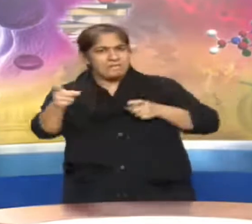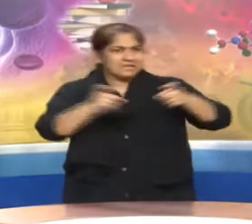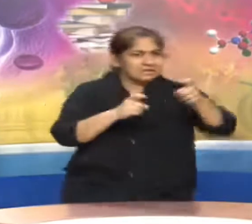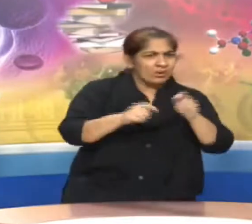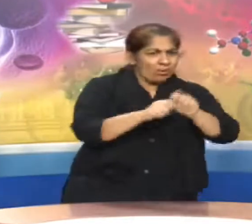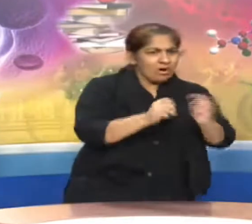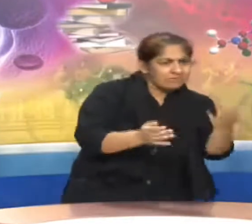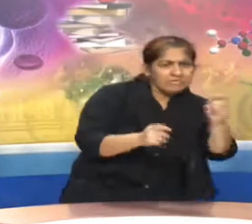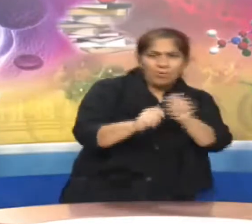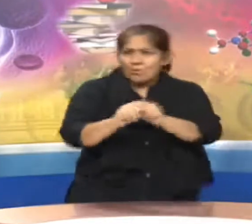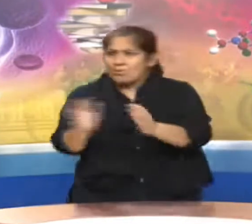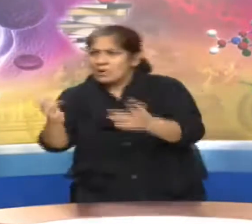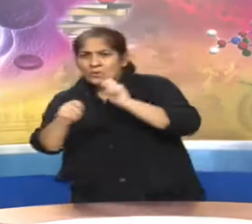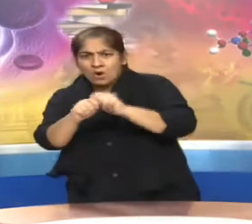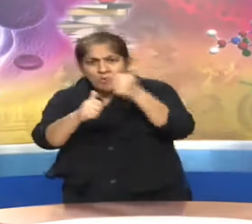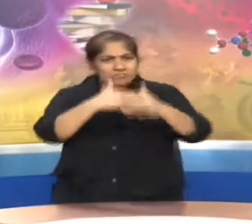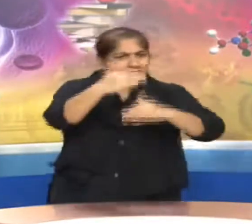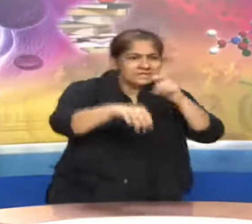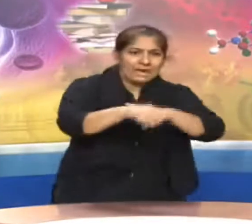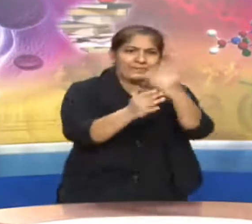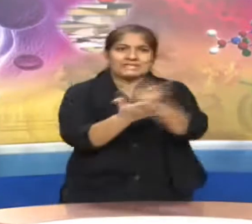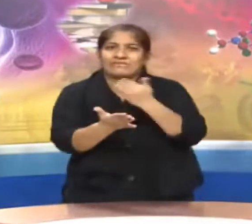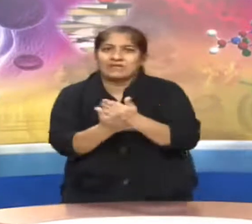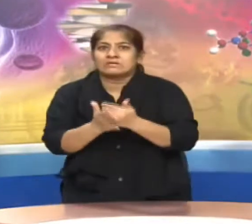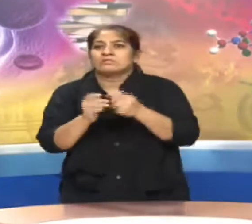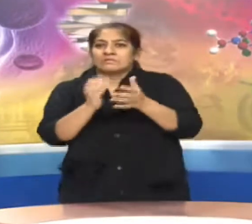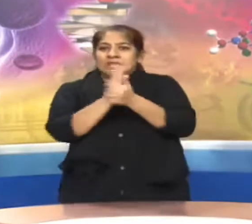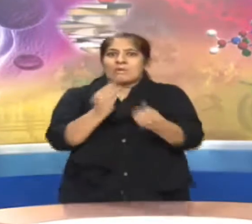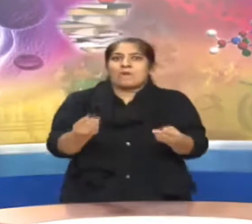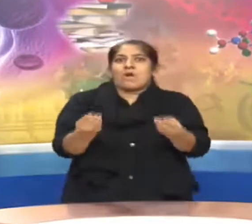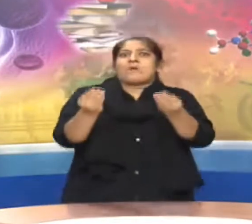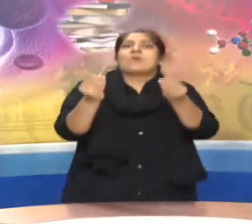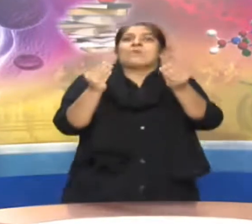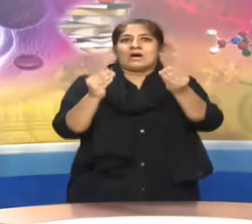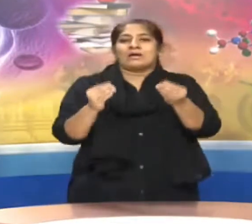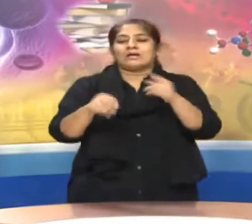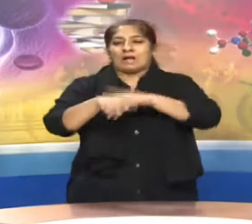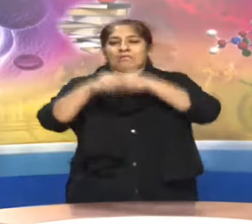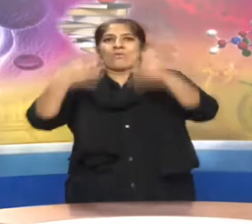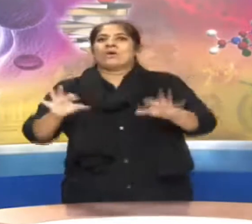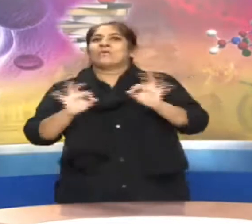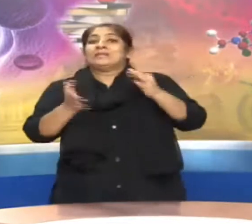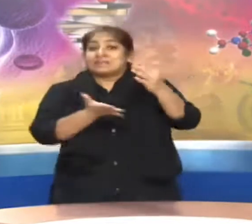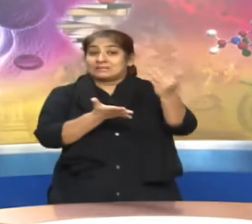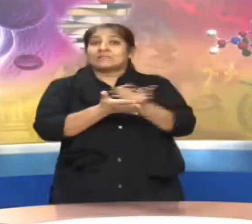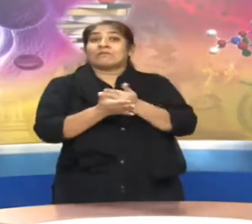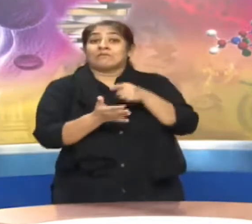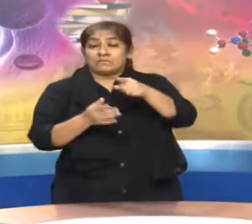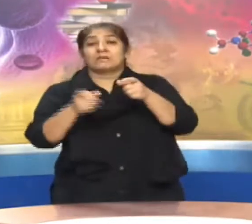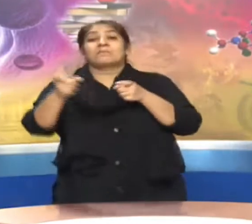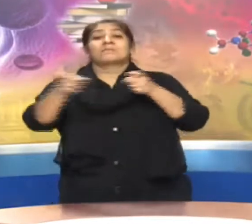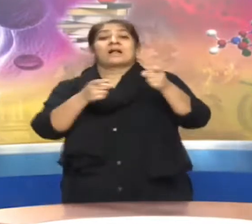Management is responsibility of the people we are involved in the work.